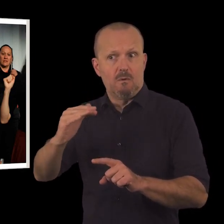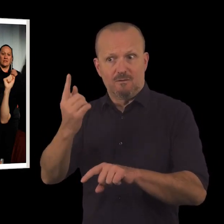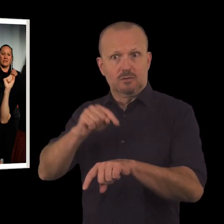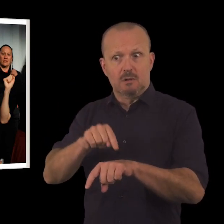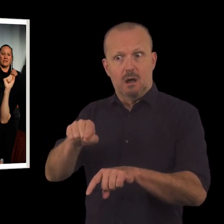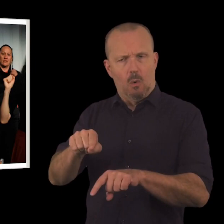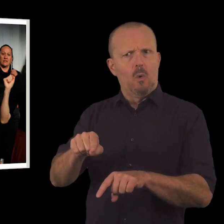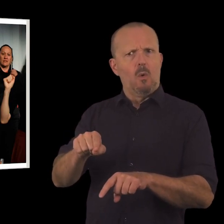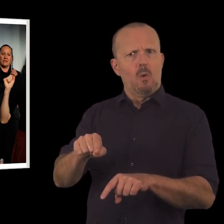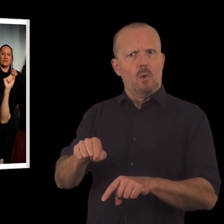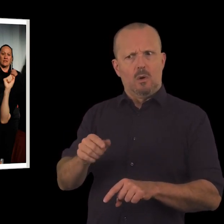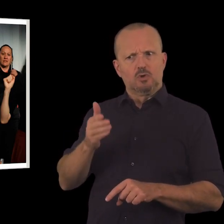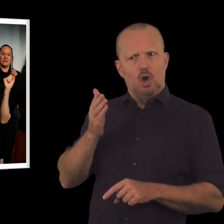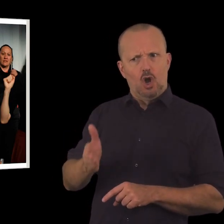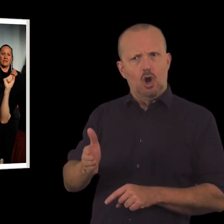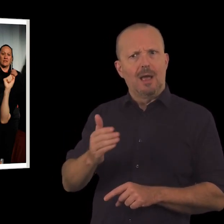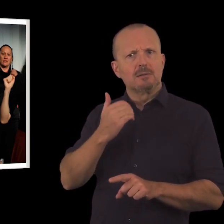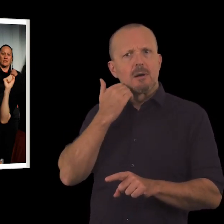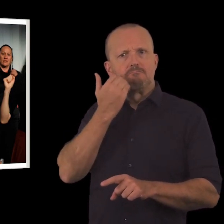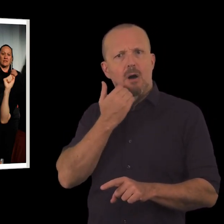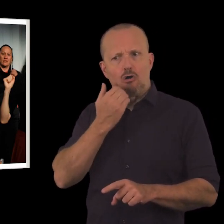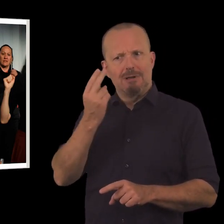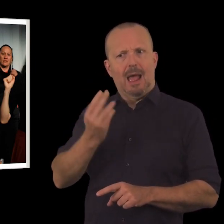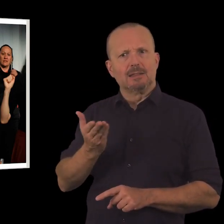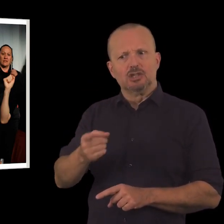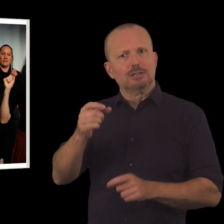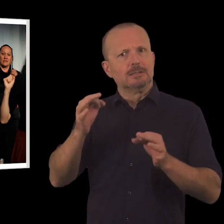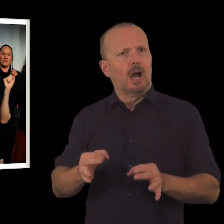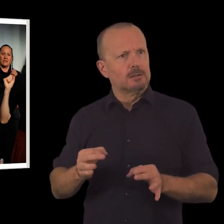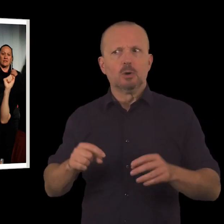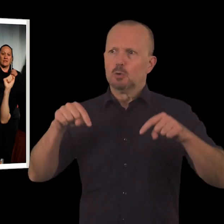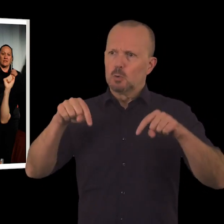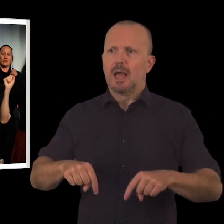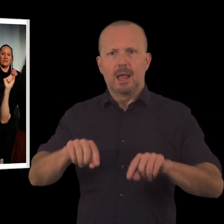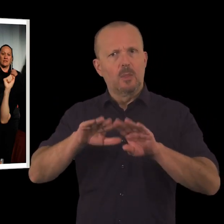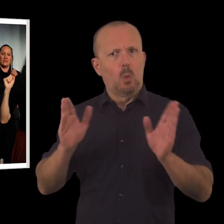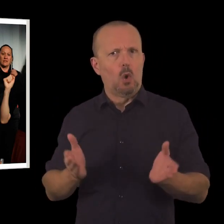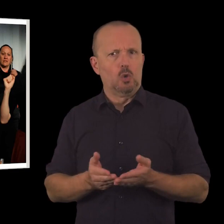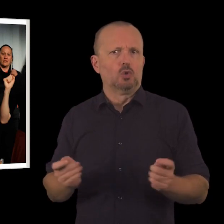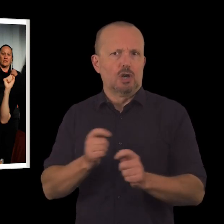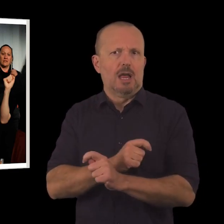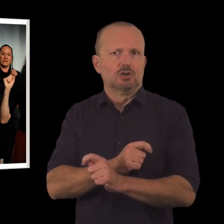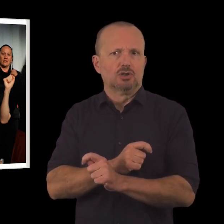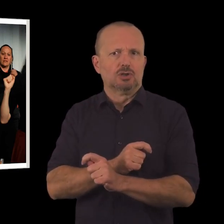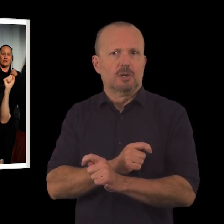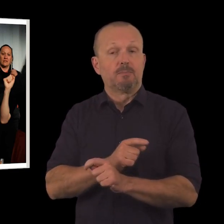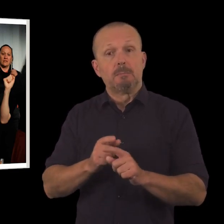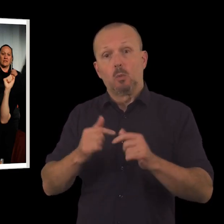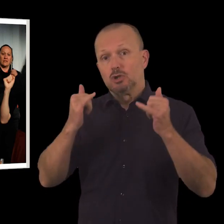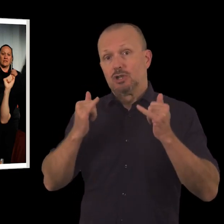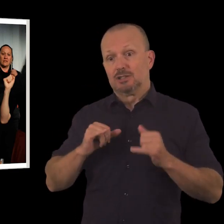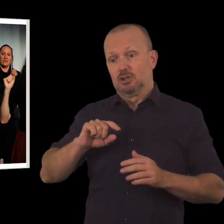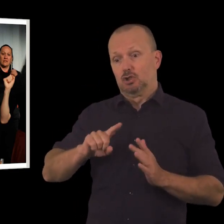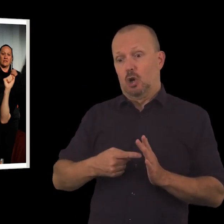artist that decided that that would be the day the world would change. What Justice Joe didn't know was